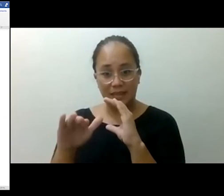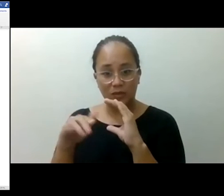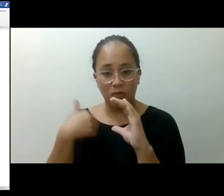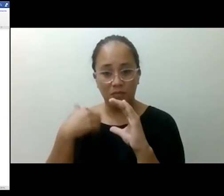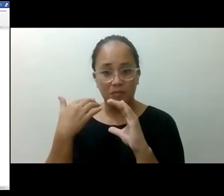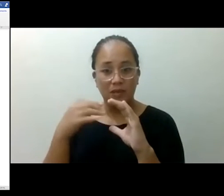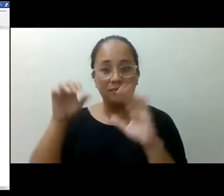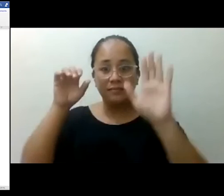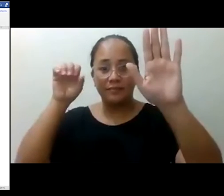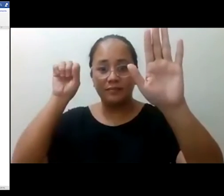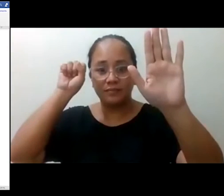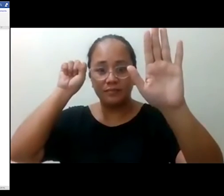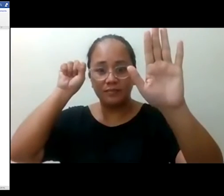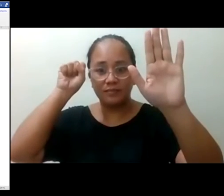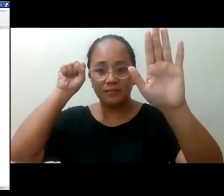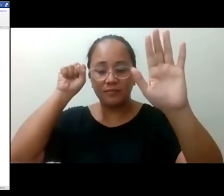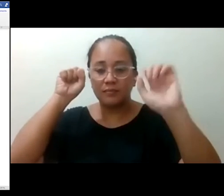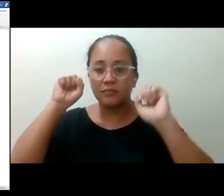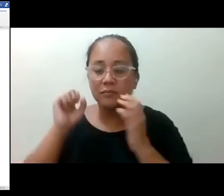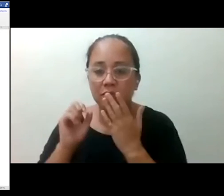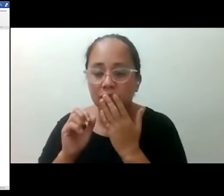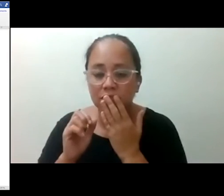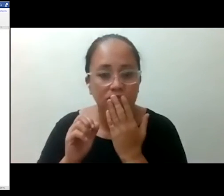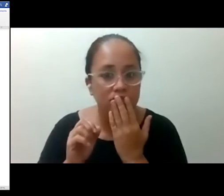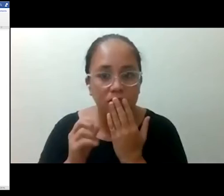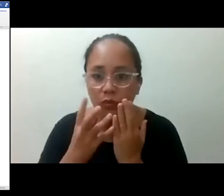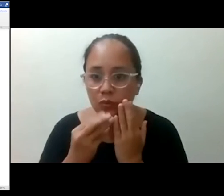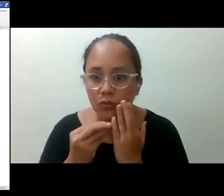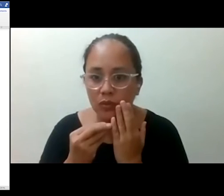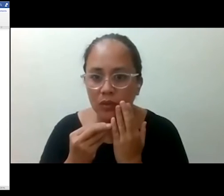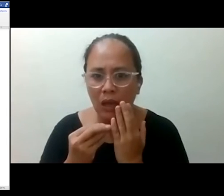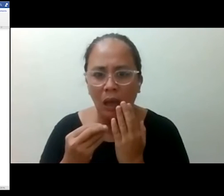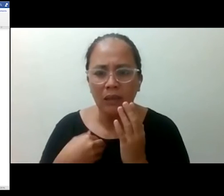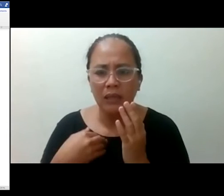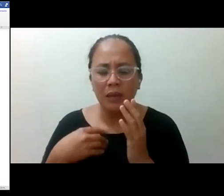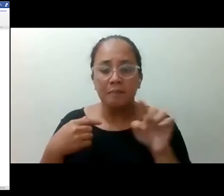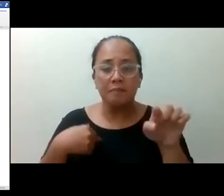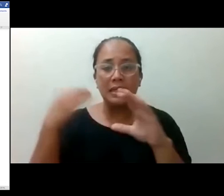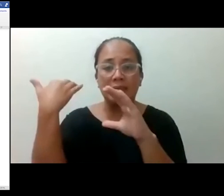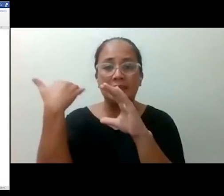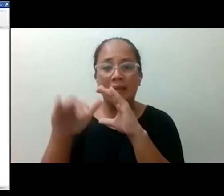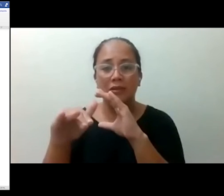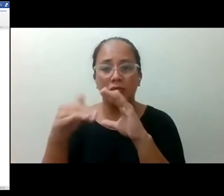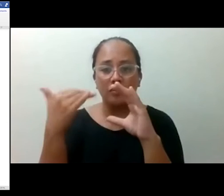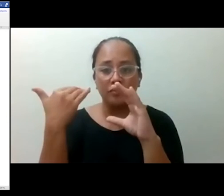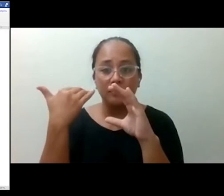Chuck, or I think I have your email address. I'm going to send you